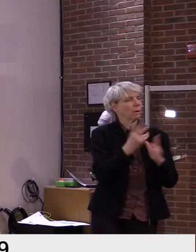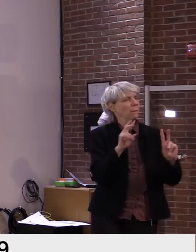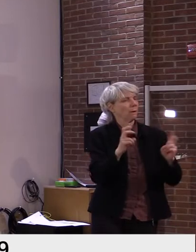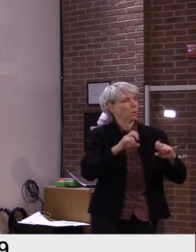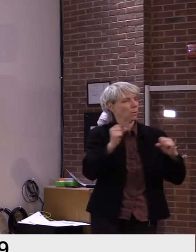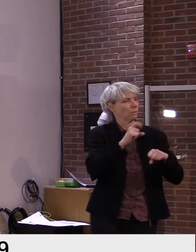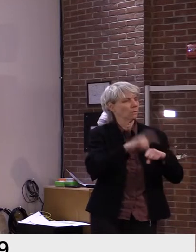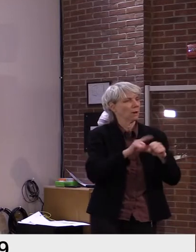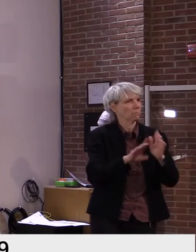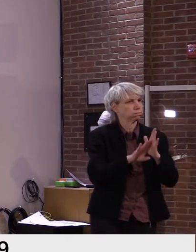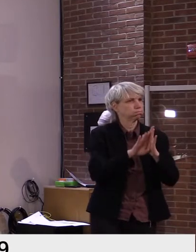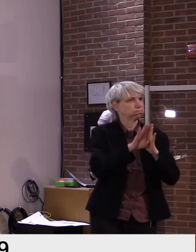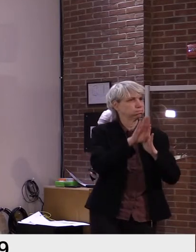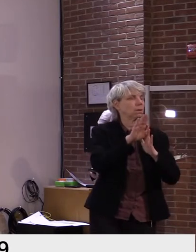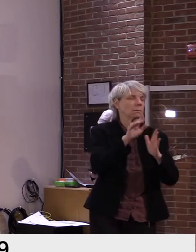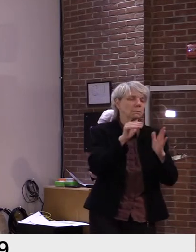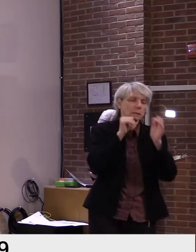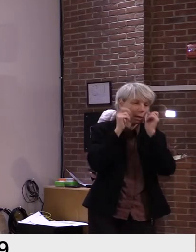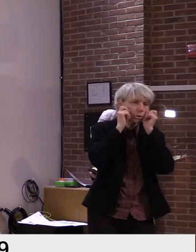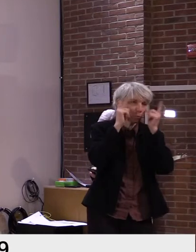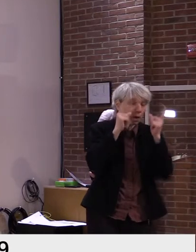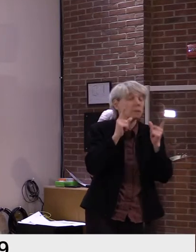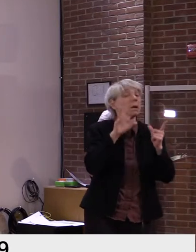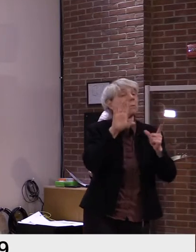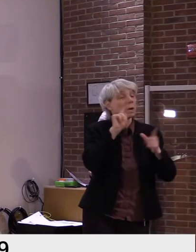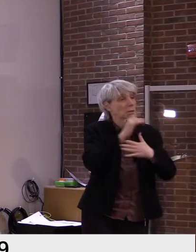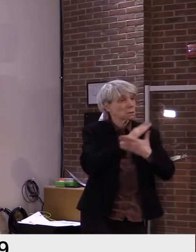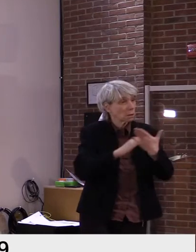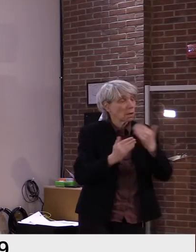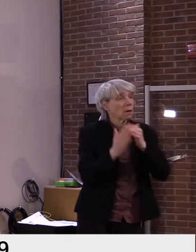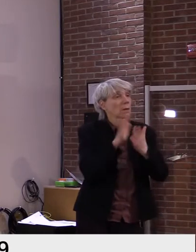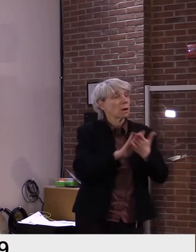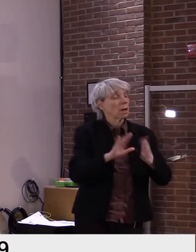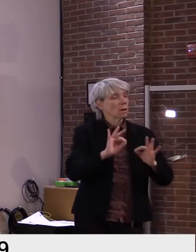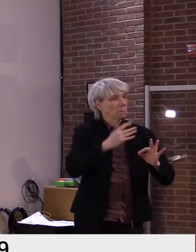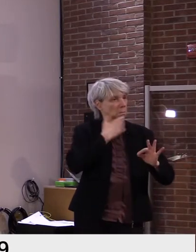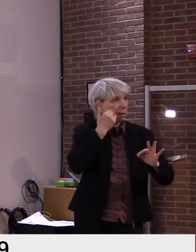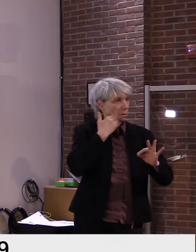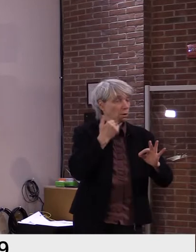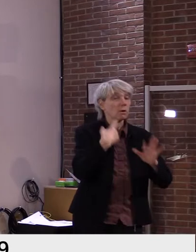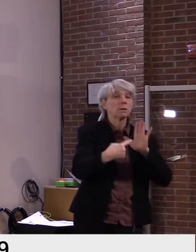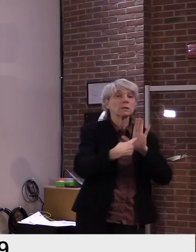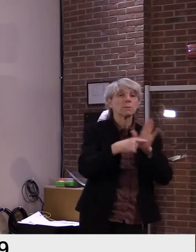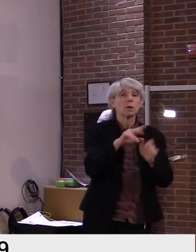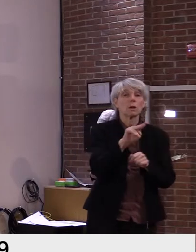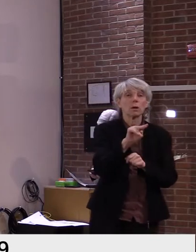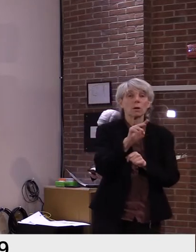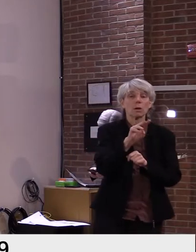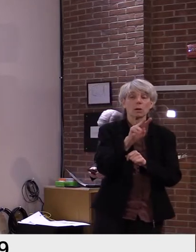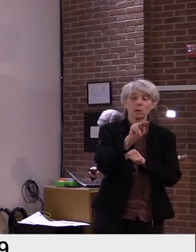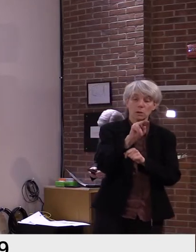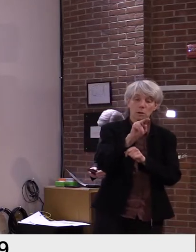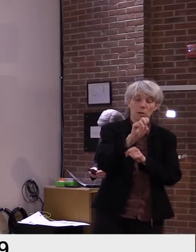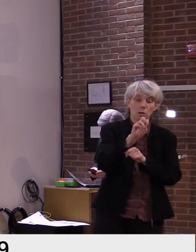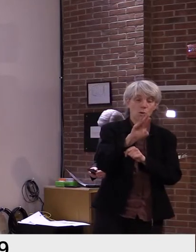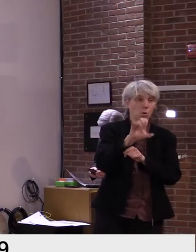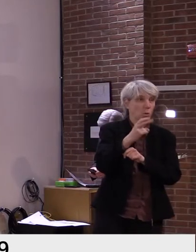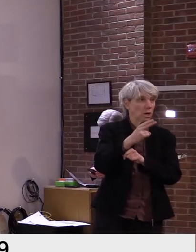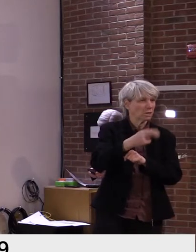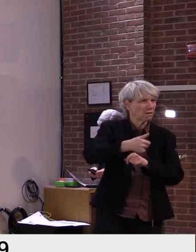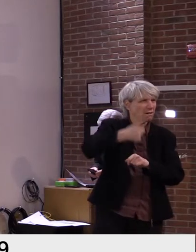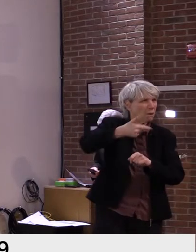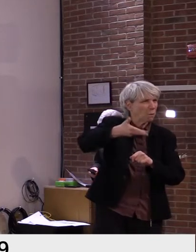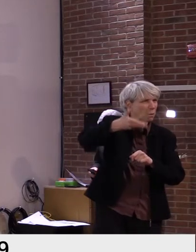University, we're definitely starting to see improvement with no new cases in almost a week. At UVM, where cases